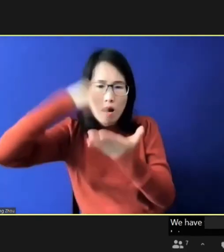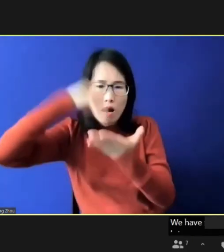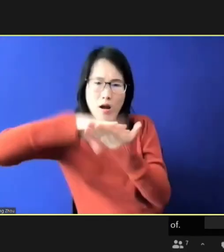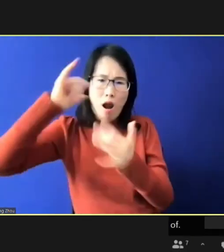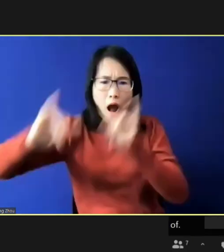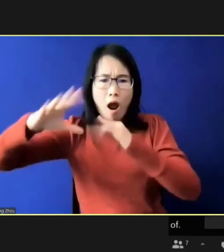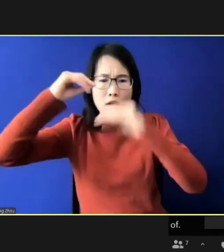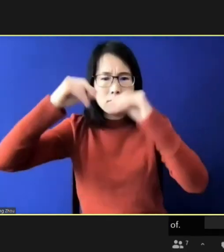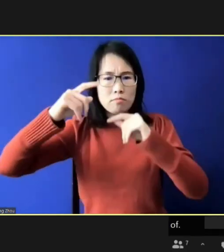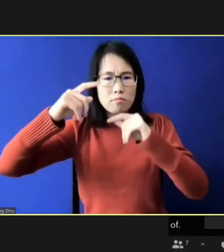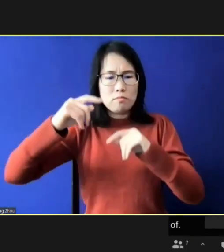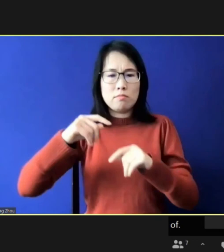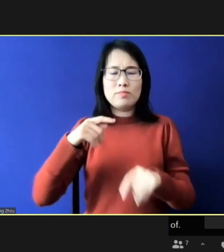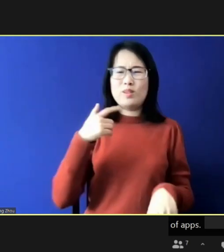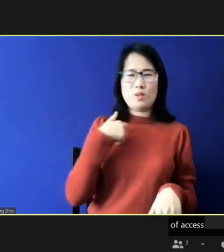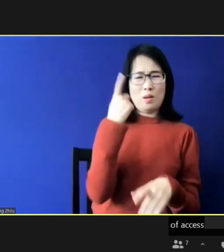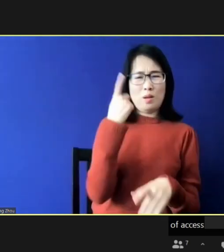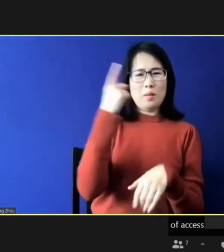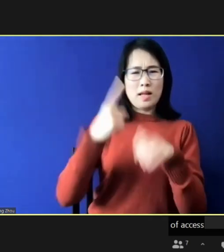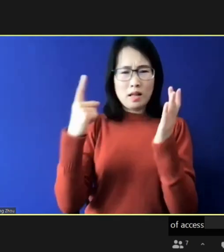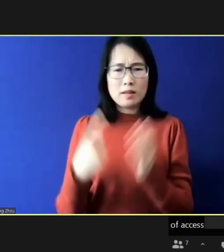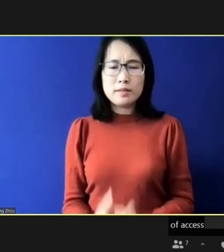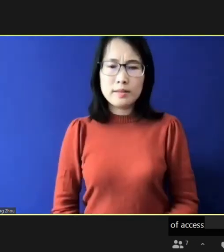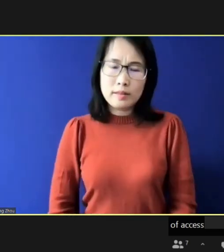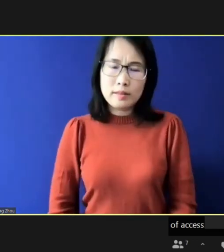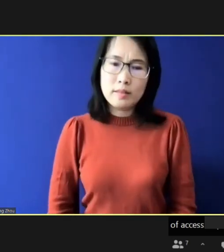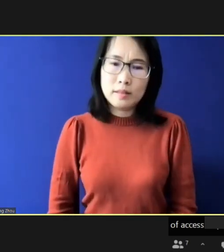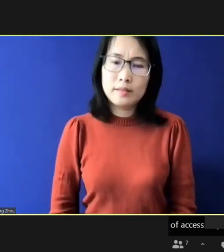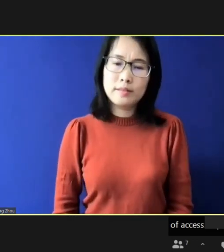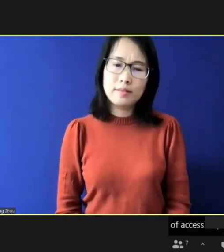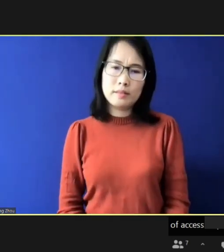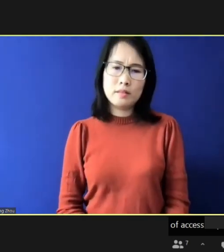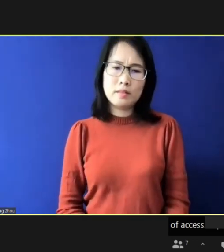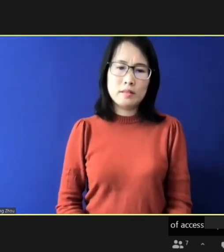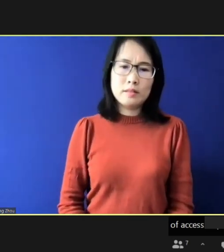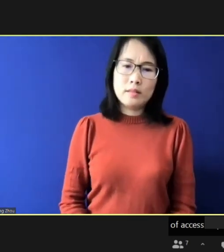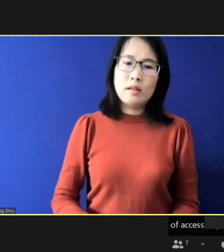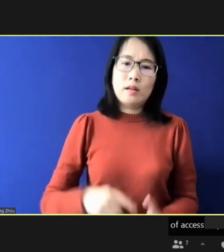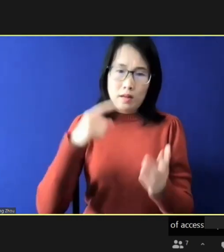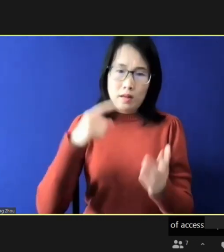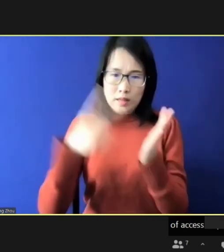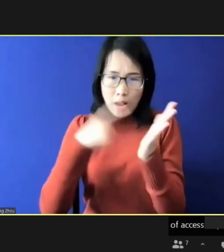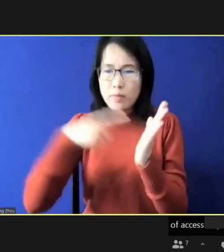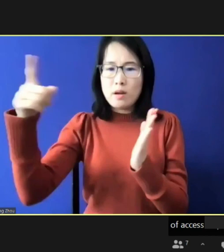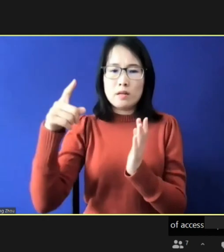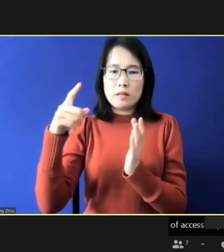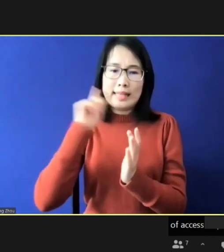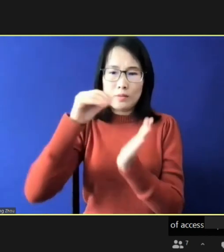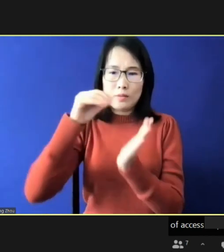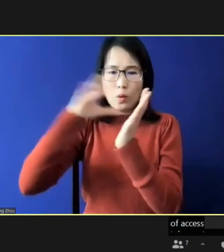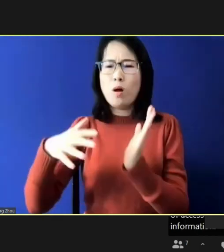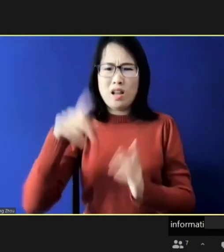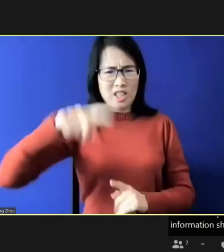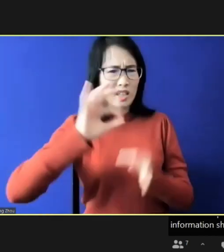of access to publications and communications and